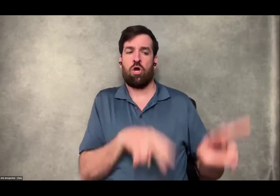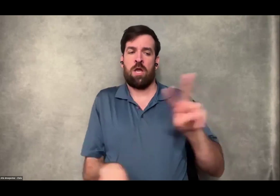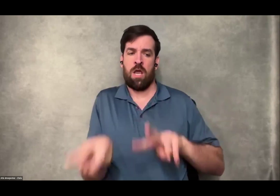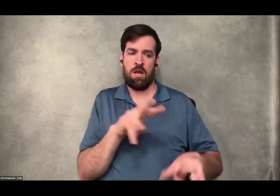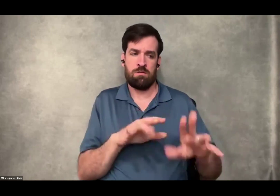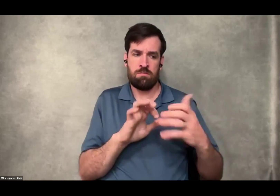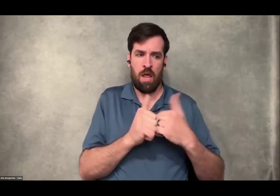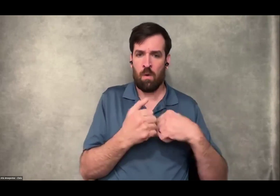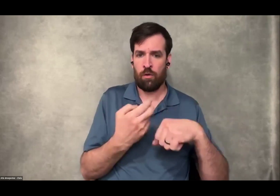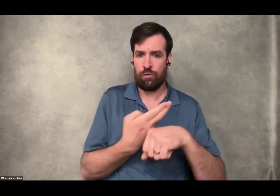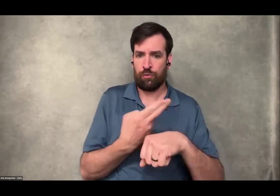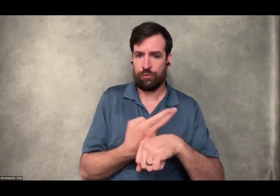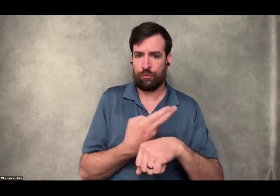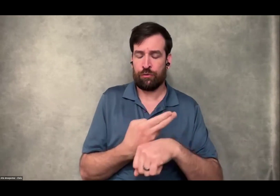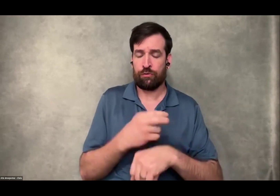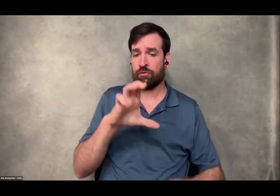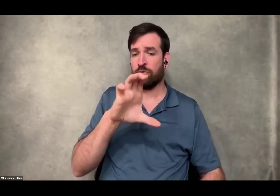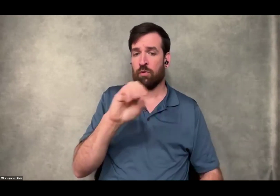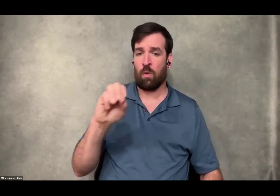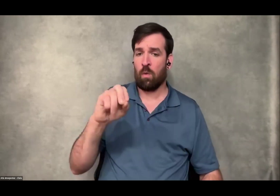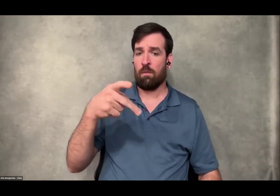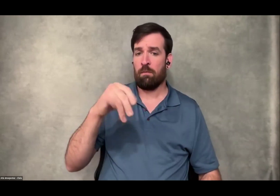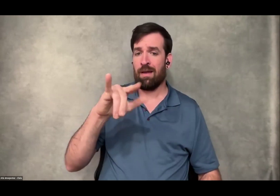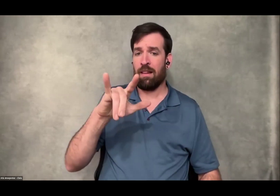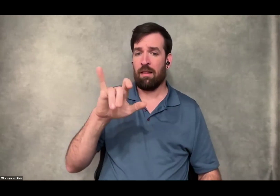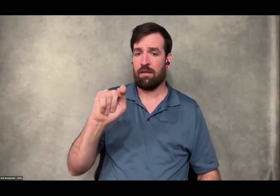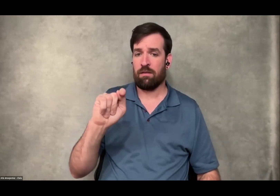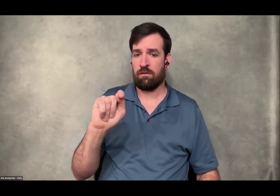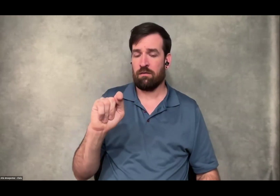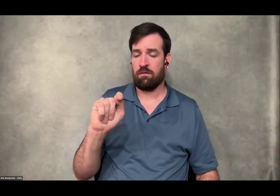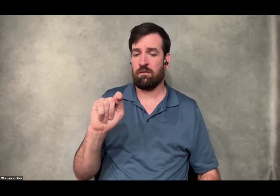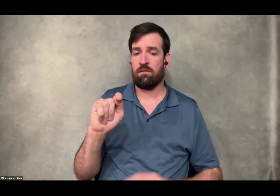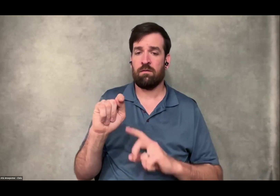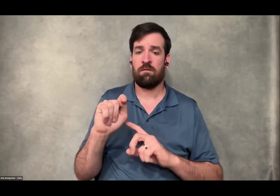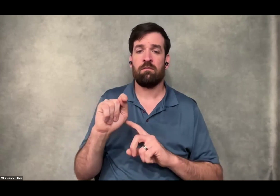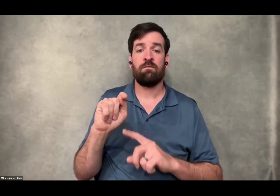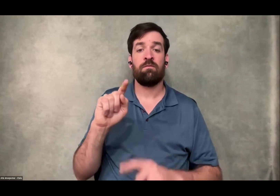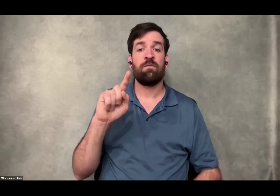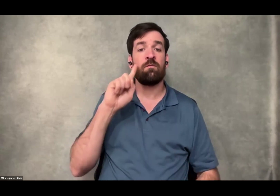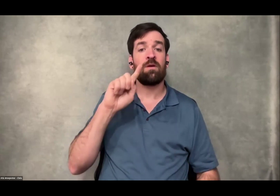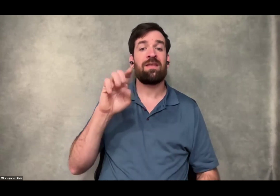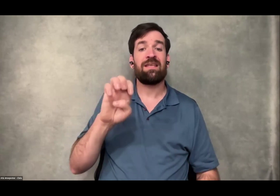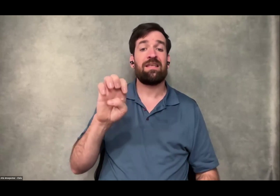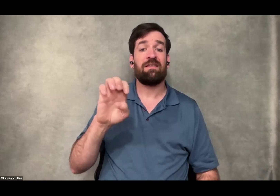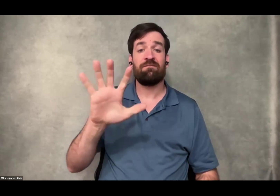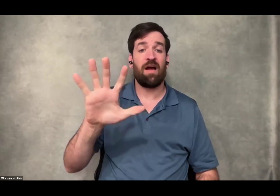utilize Copilot in a E5 or Microsoft